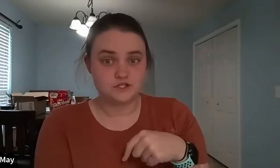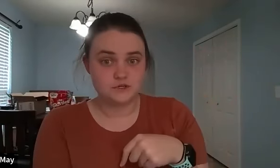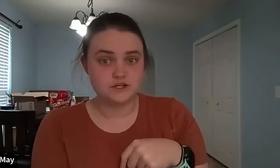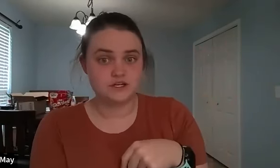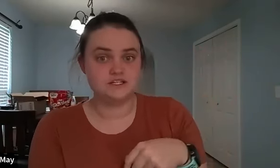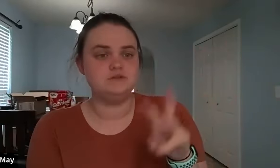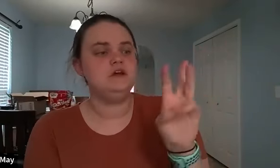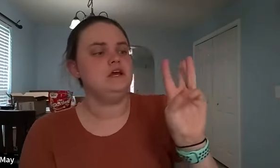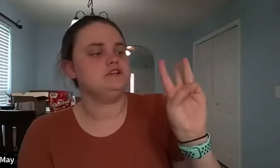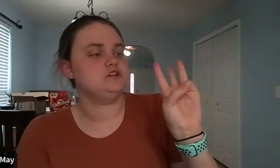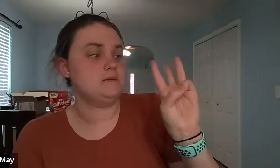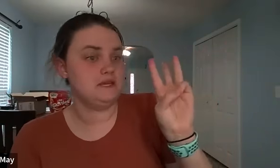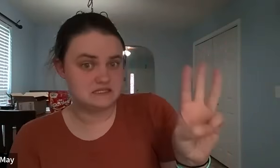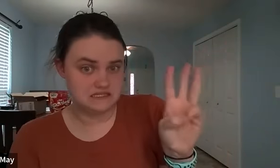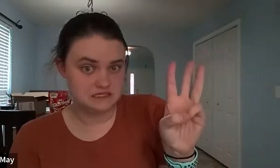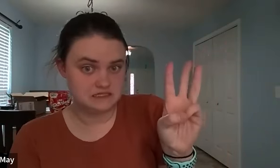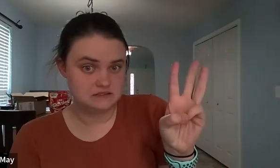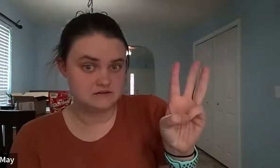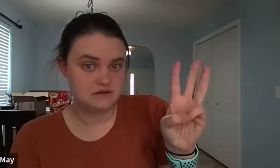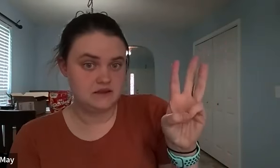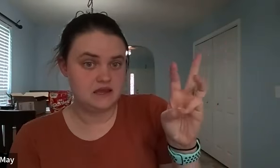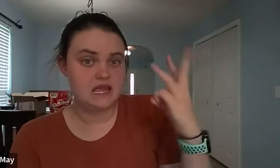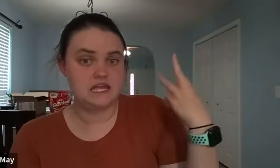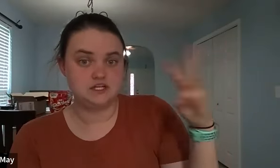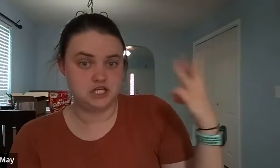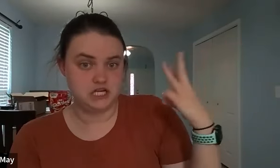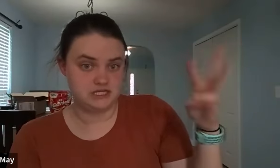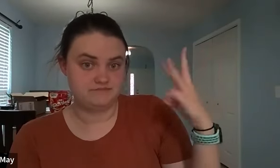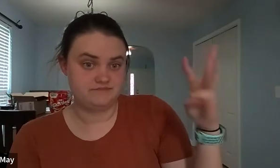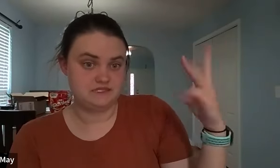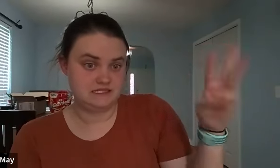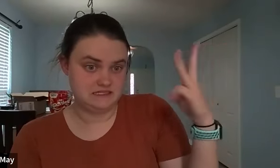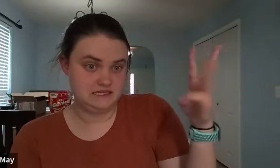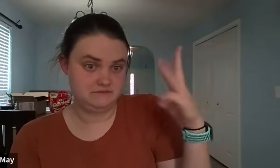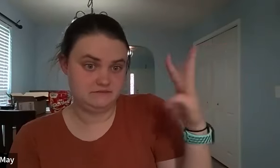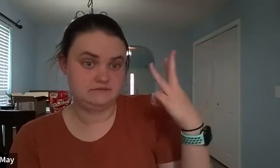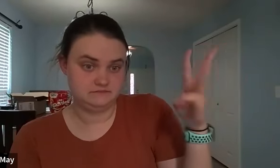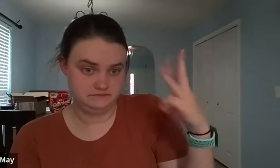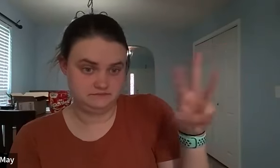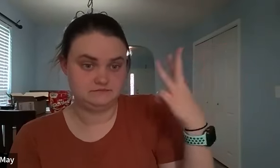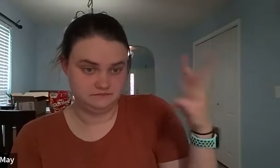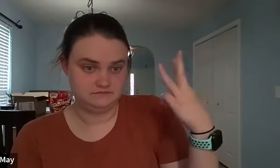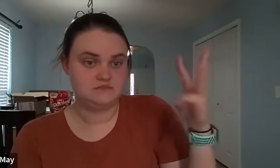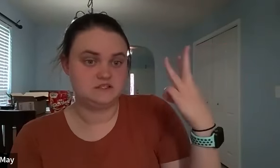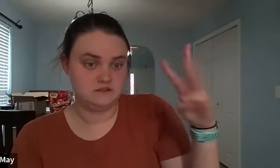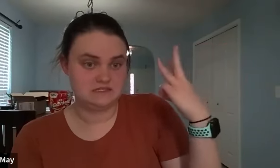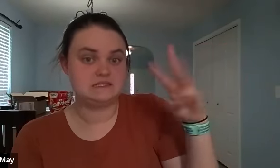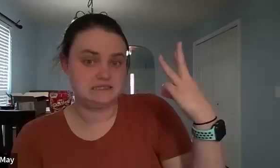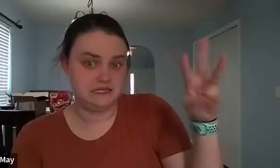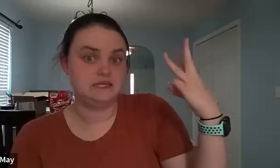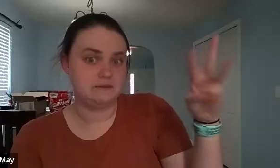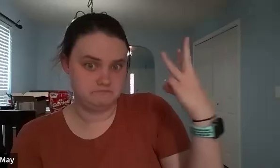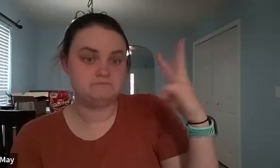one you're going to do is you're going to make a 6 and you shake it. 16. So this is 16. Yep.